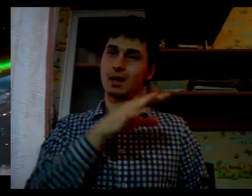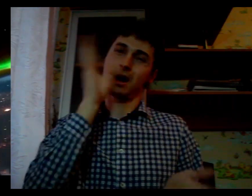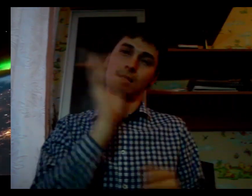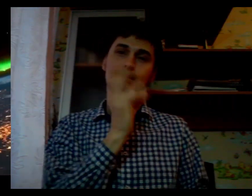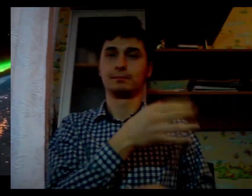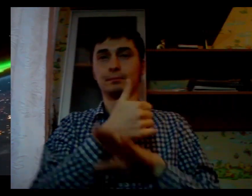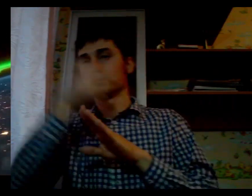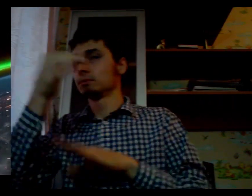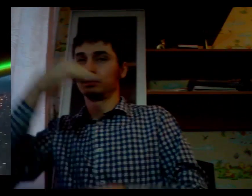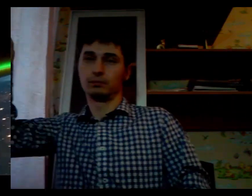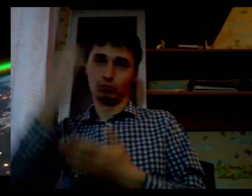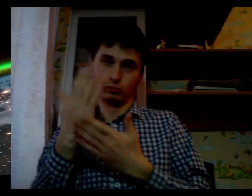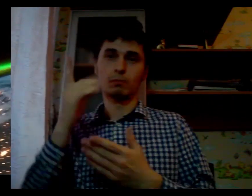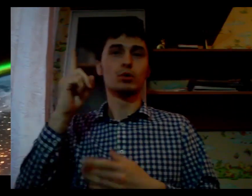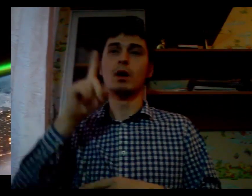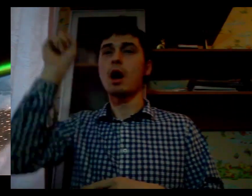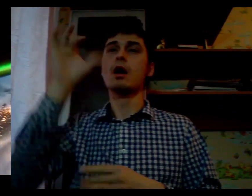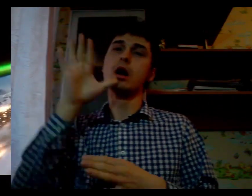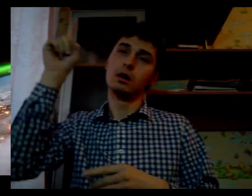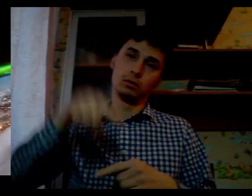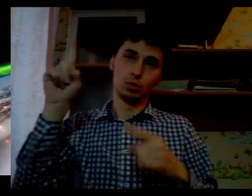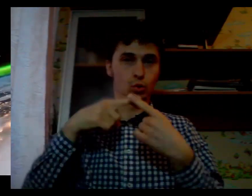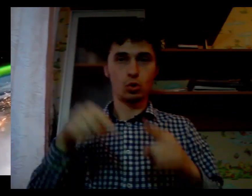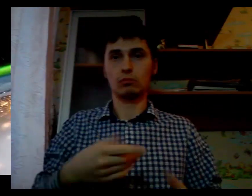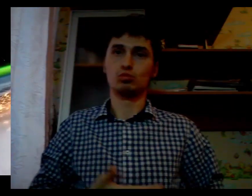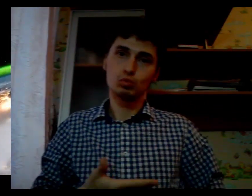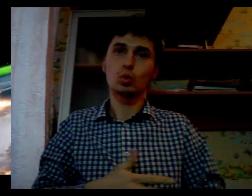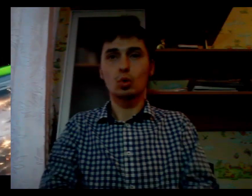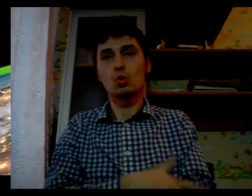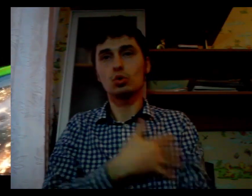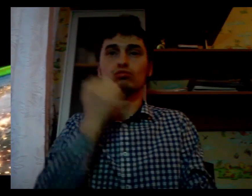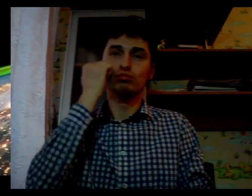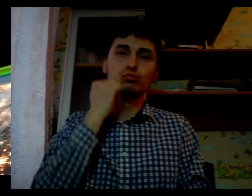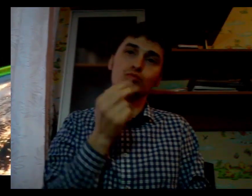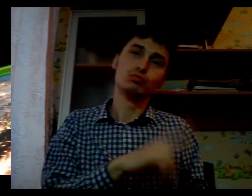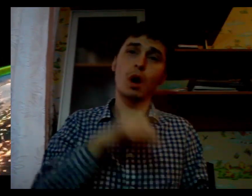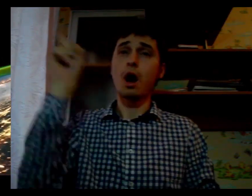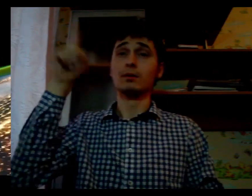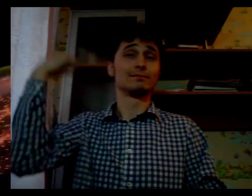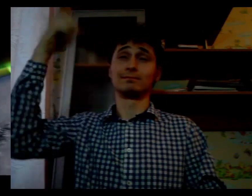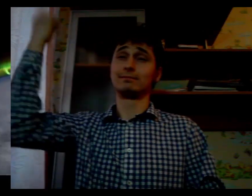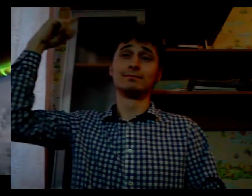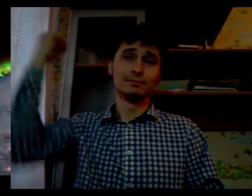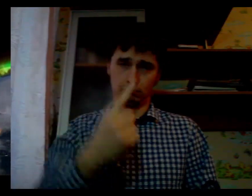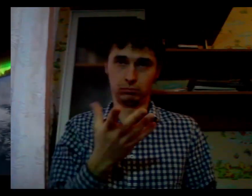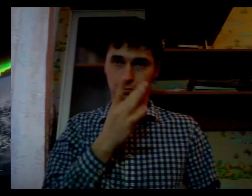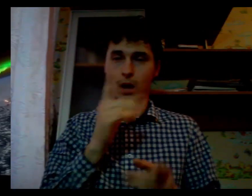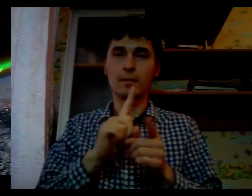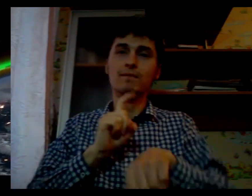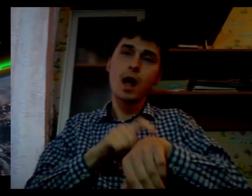Realizing this goal will require an intrapreneurial spirit, an a new generation of scientists in a...